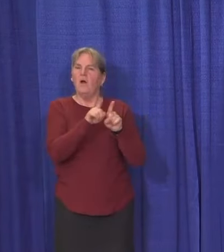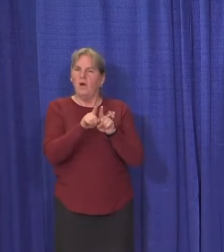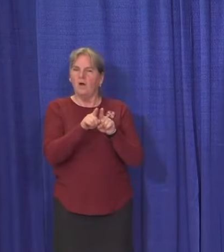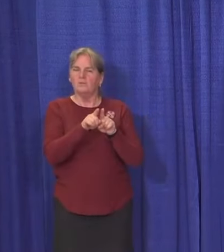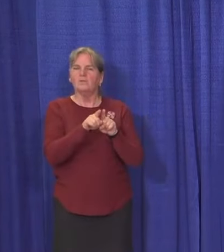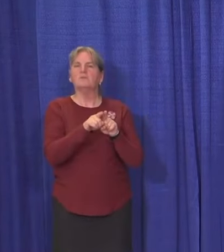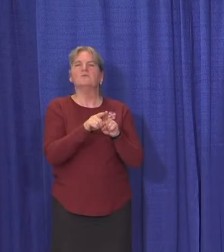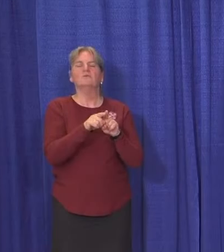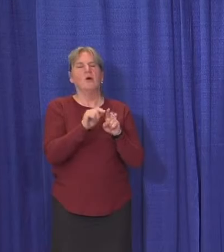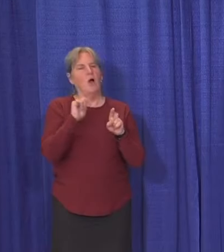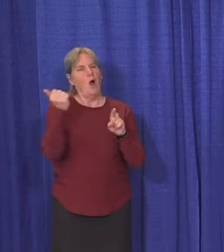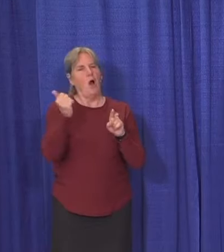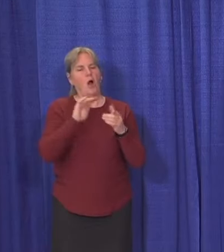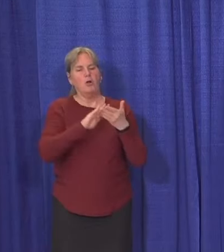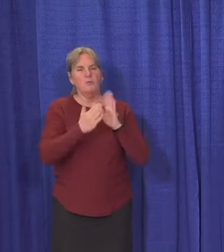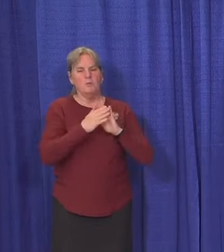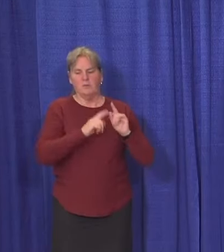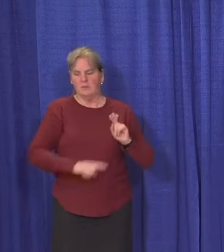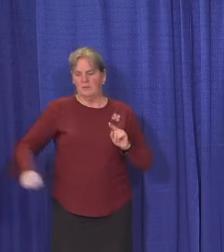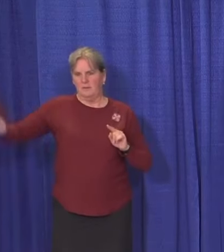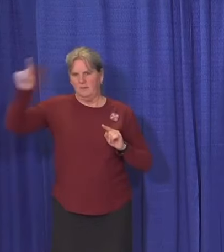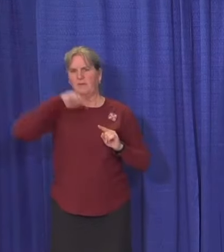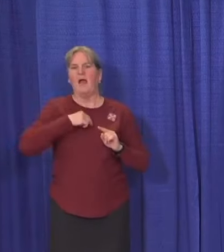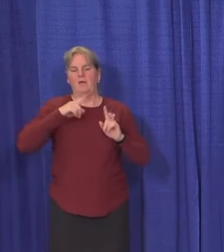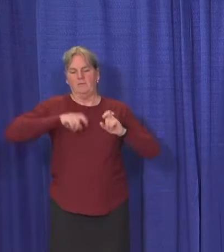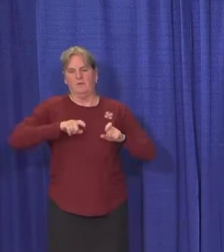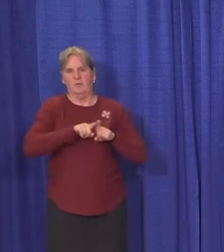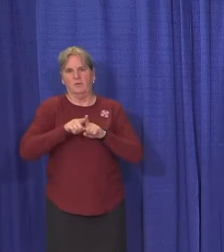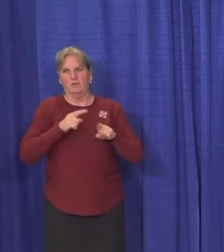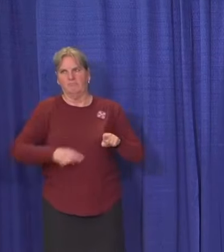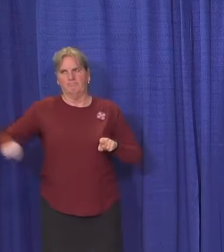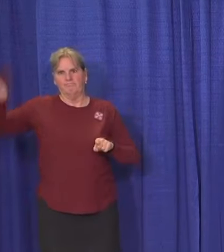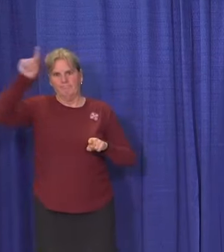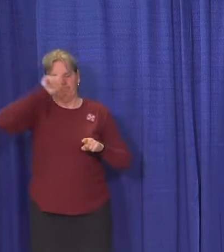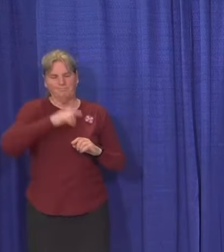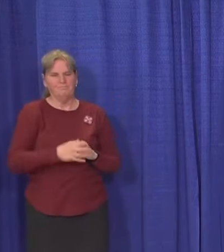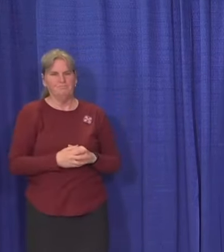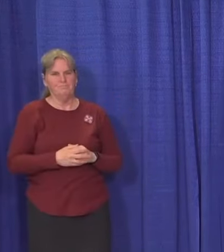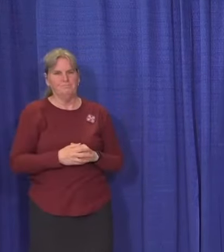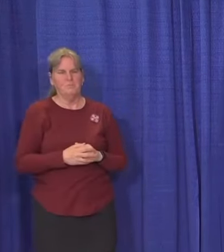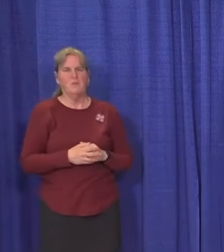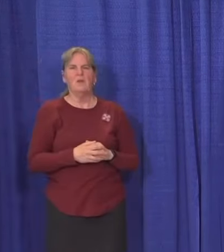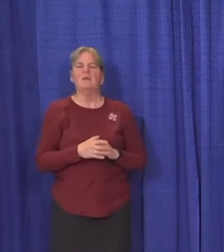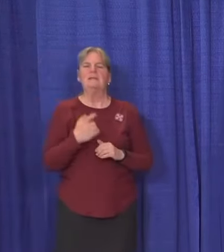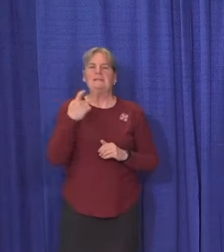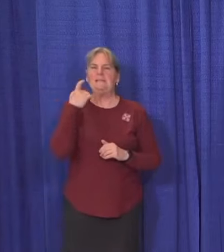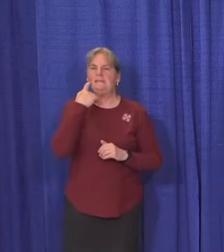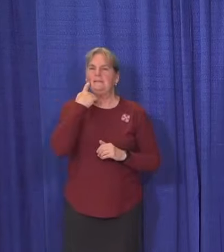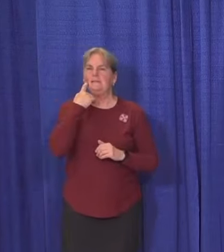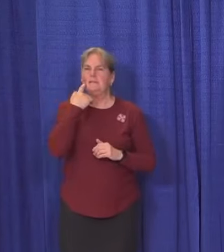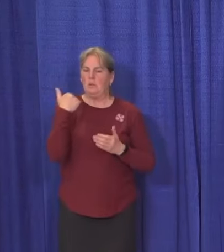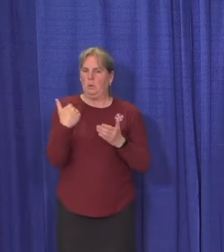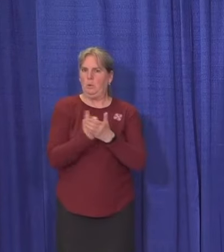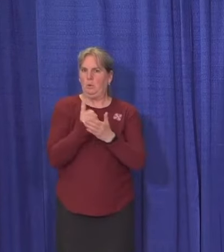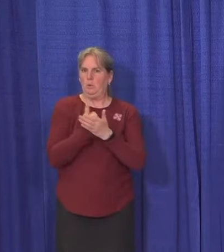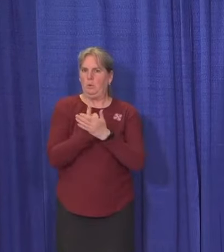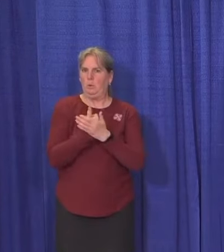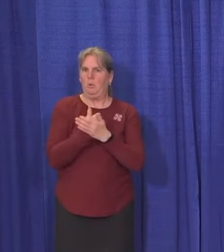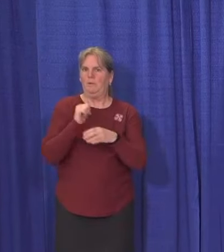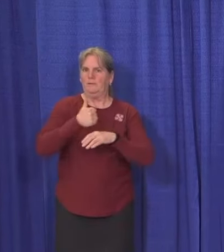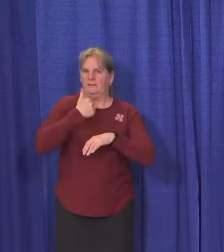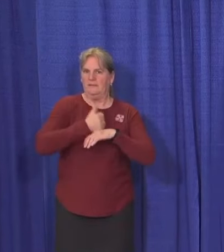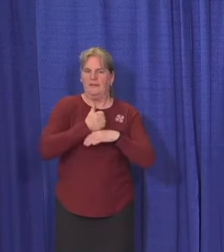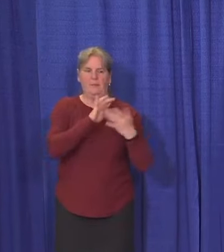available throughout rural Yukon. To further streamline our efforts, we recently introduced an online tool that